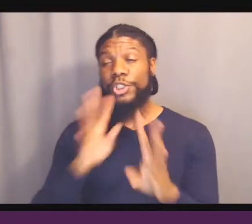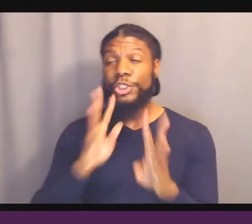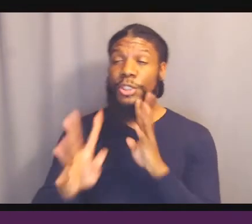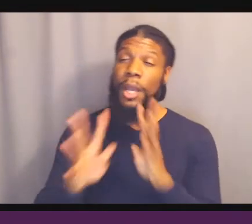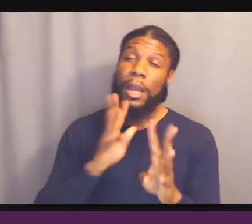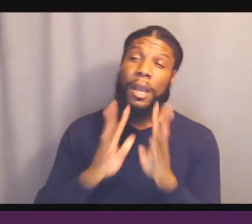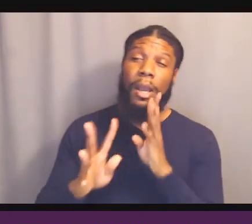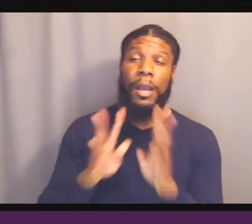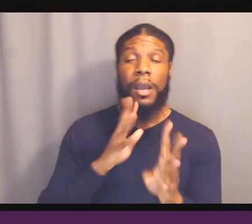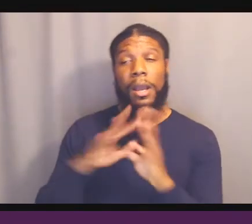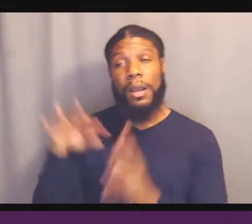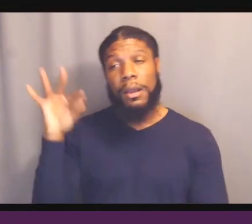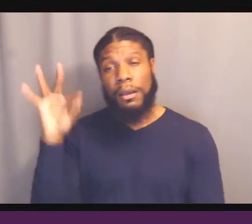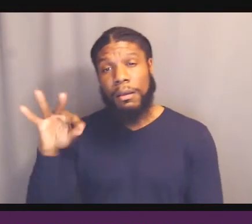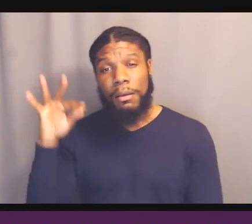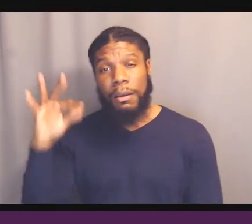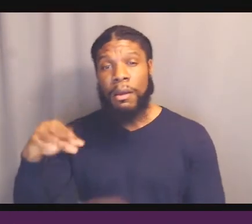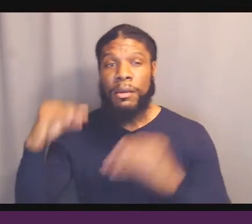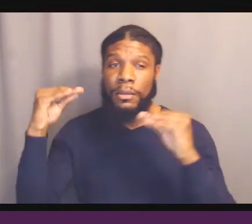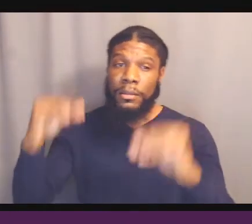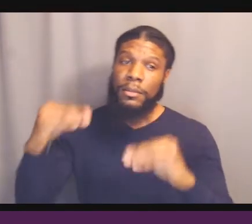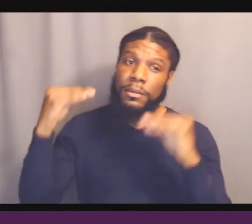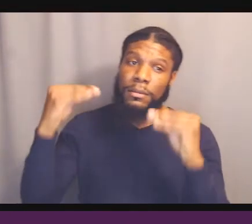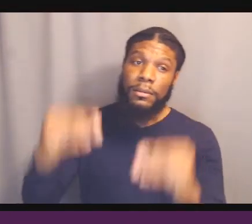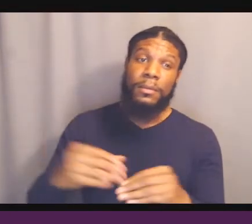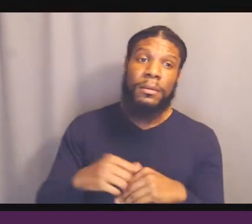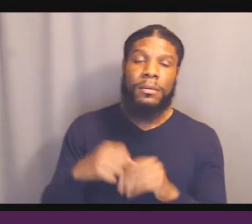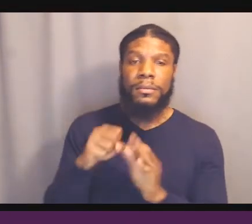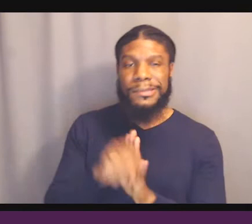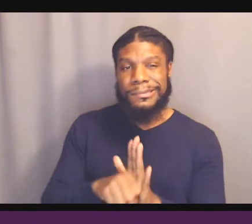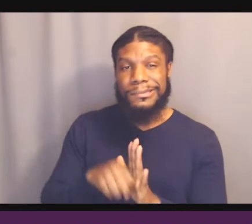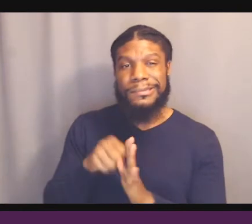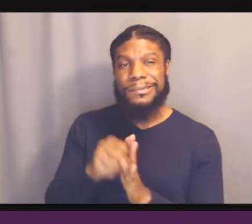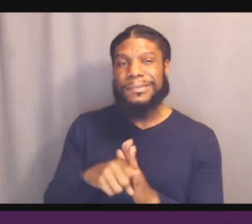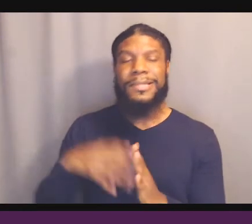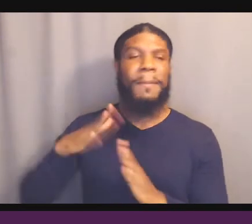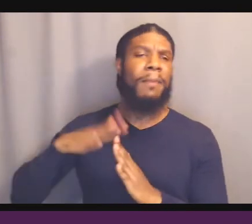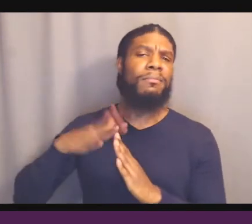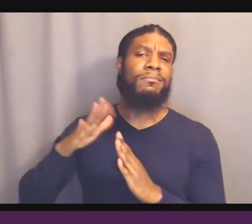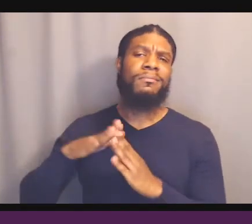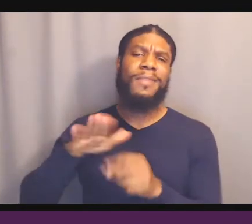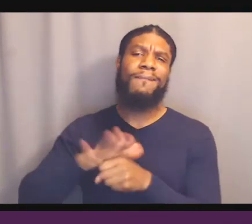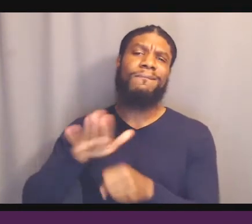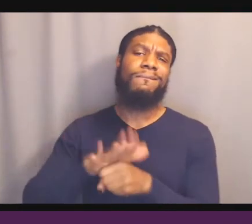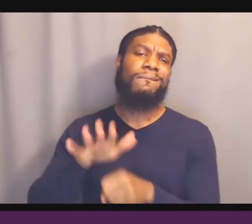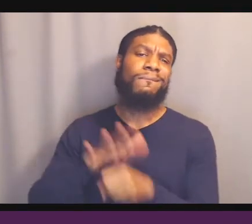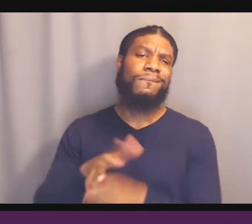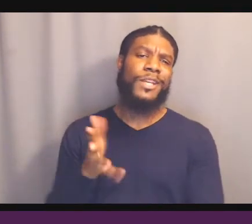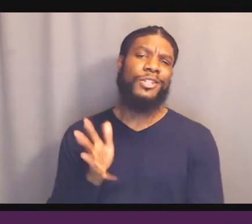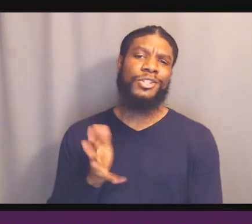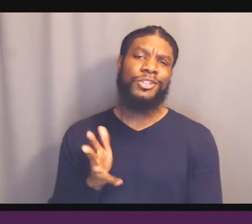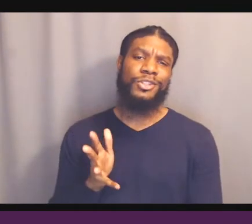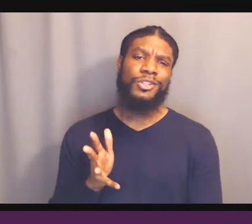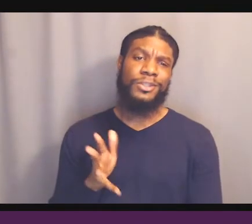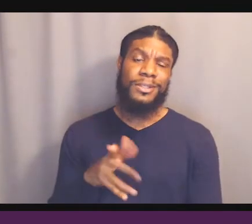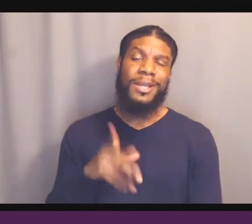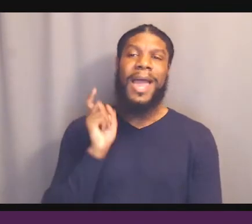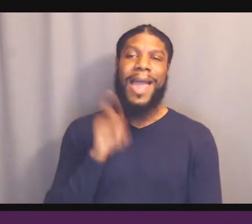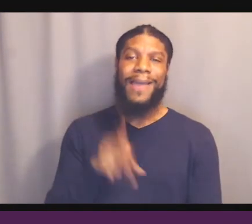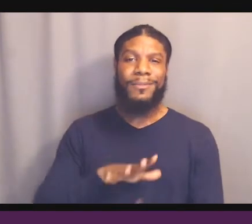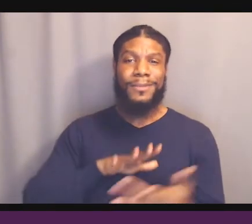planning and talking about. But it's time out for talk. There has to be some